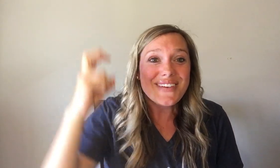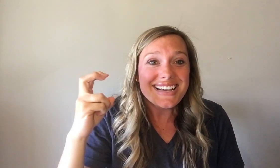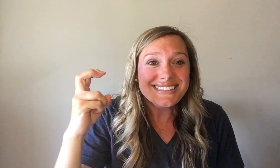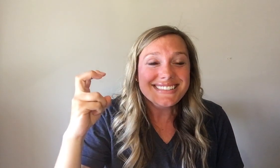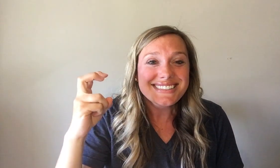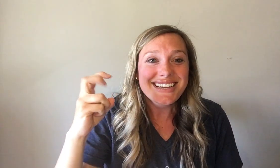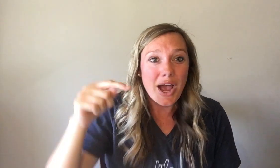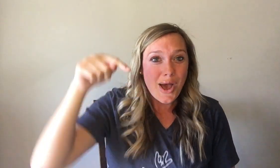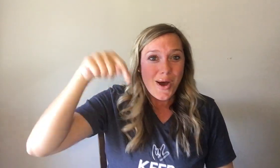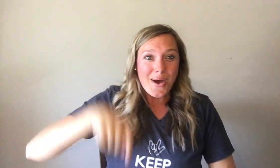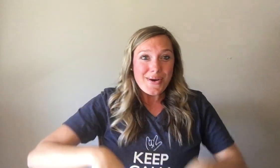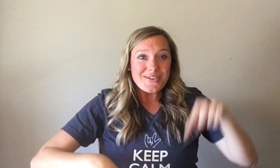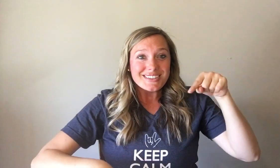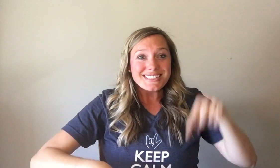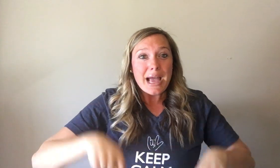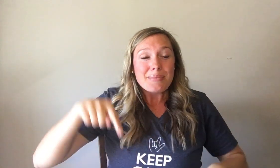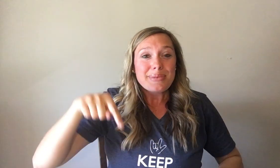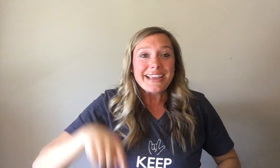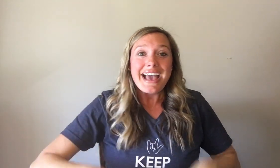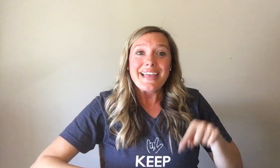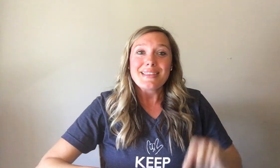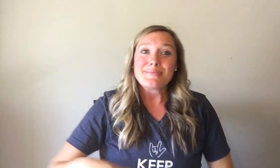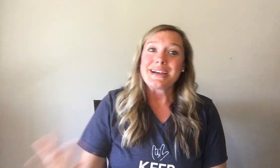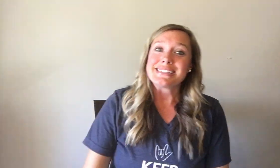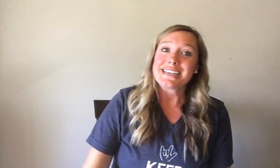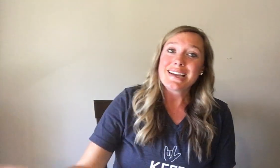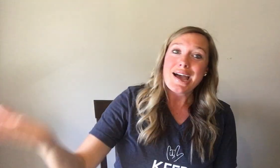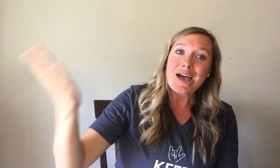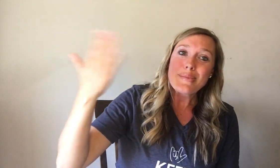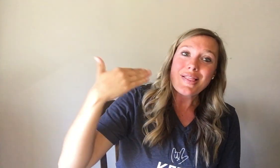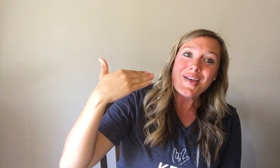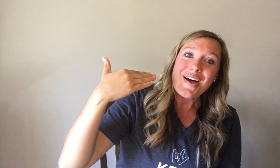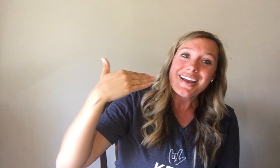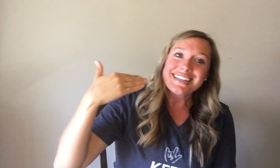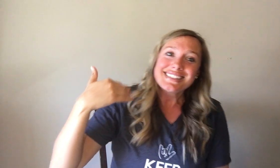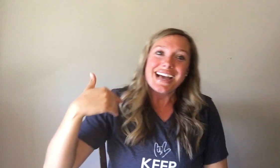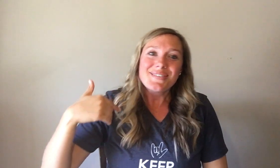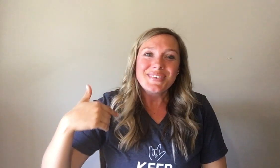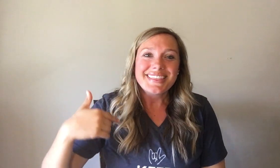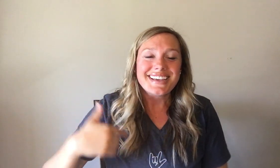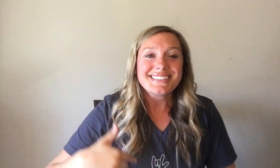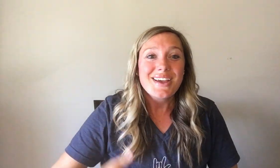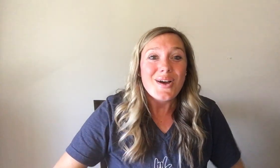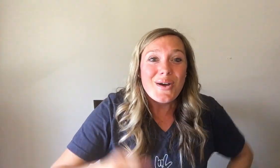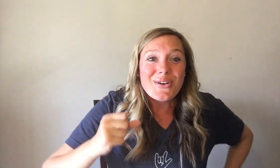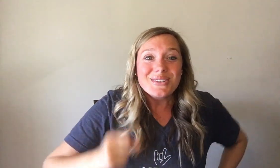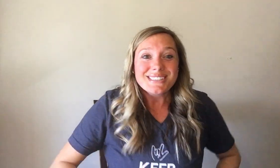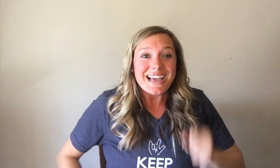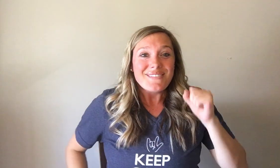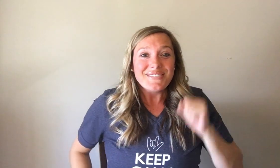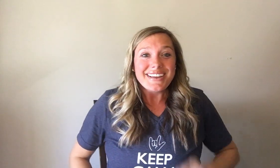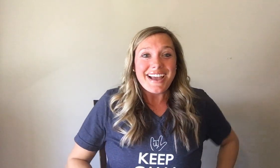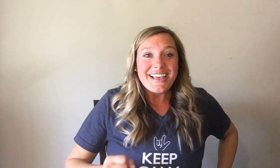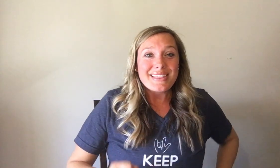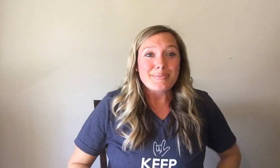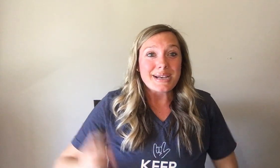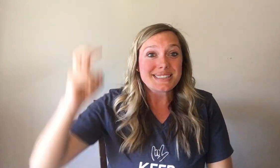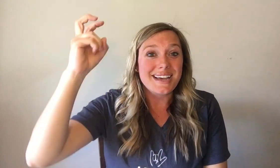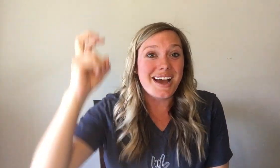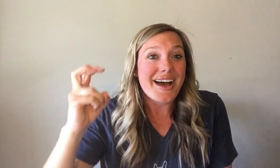bus. Oh, we're stomping on the bus, come along and stomp with us. Oh, we're stomping on the bus, on